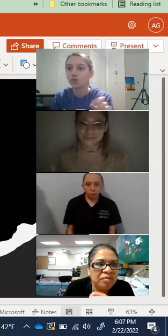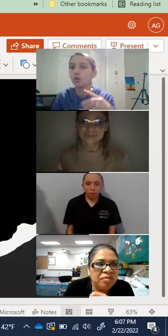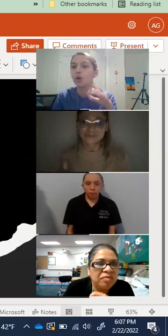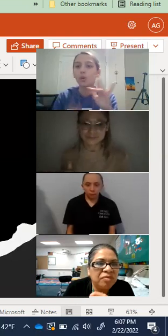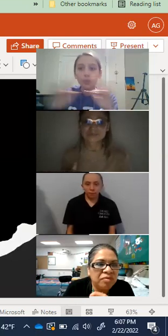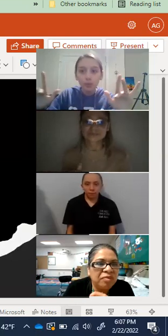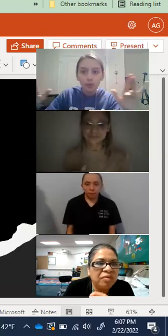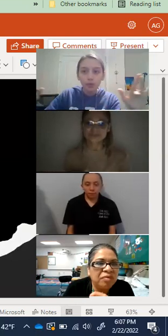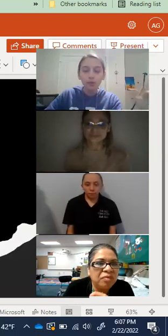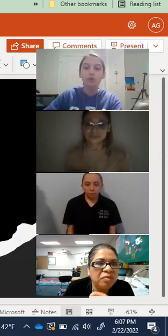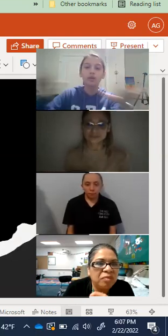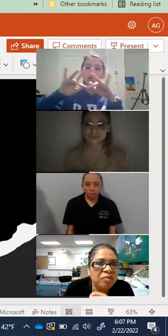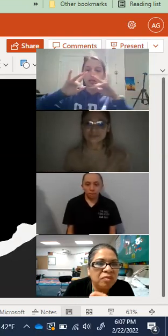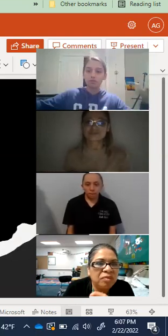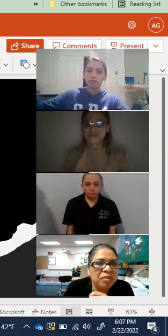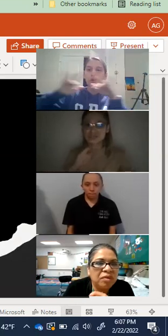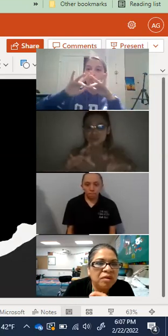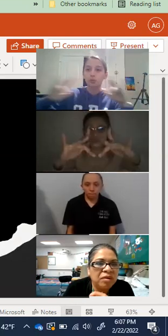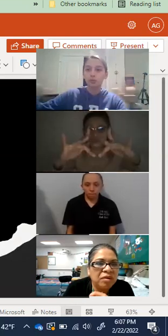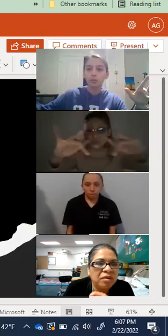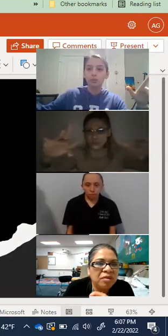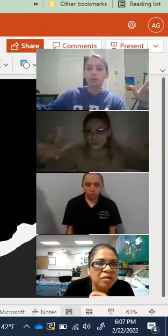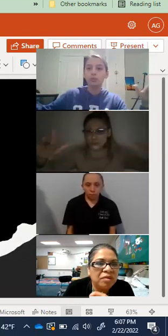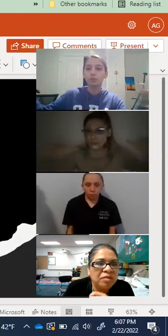shape too, right? Empty,